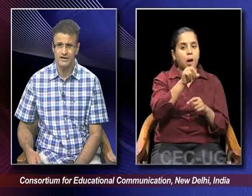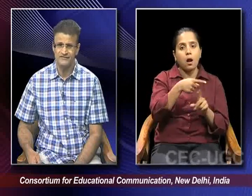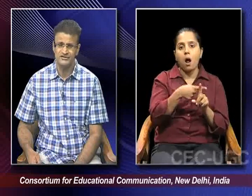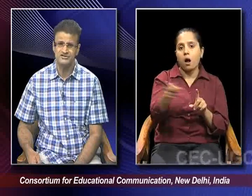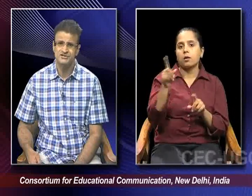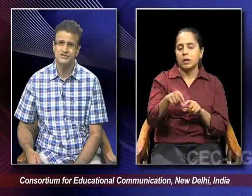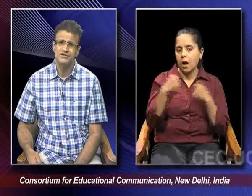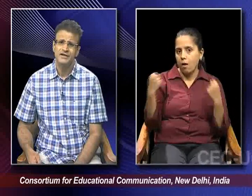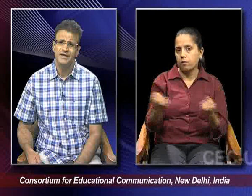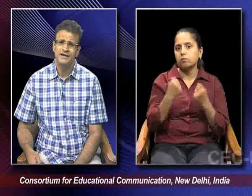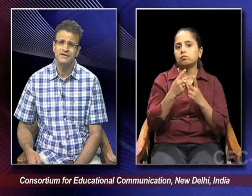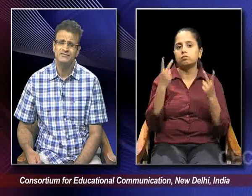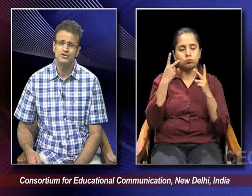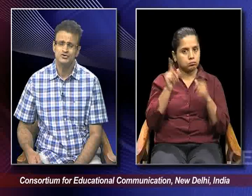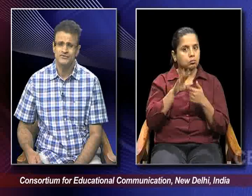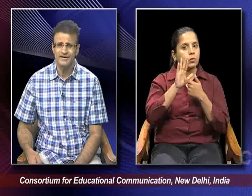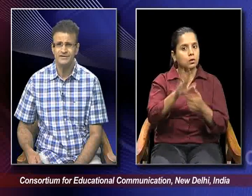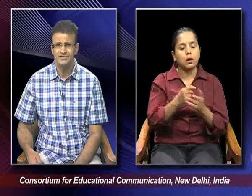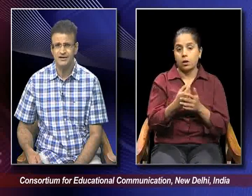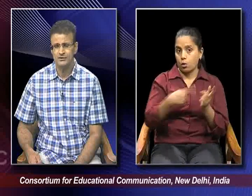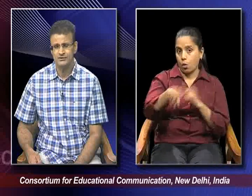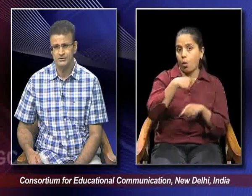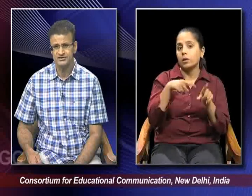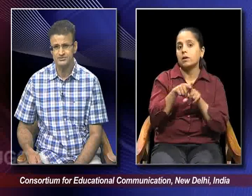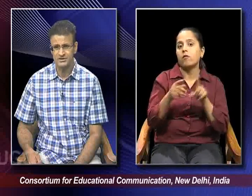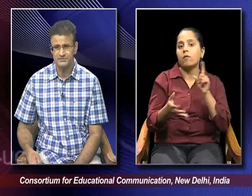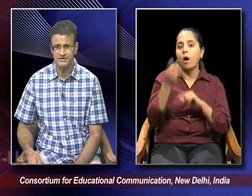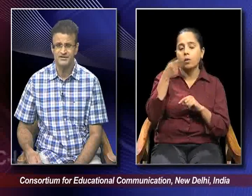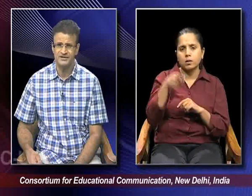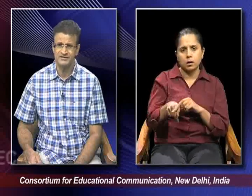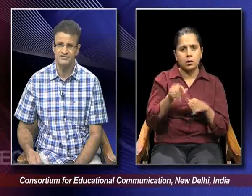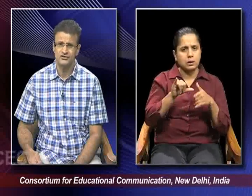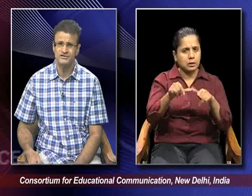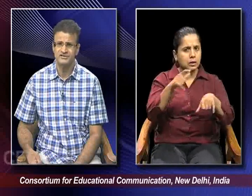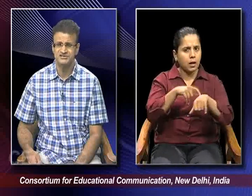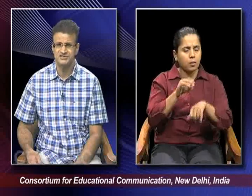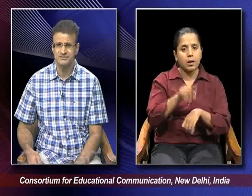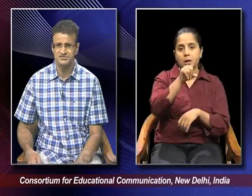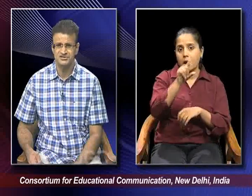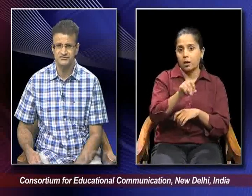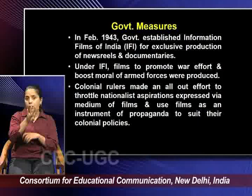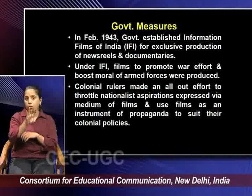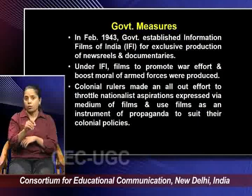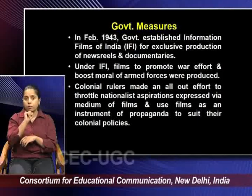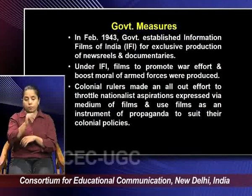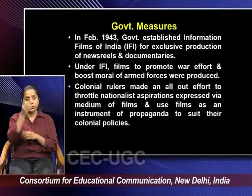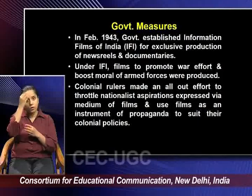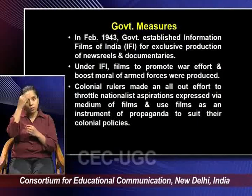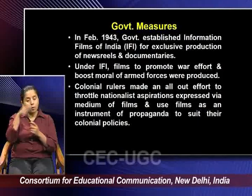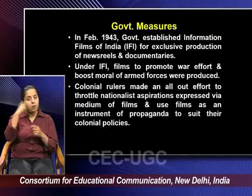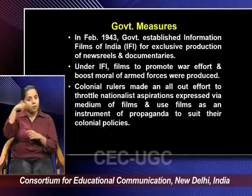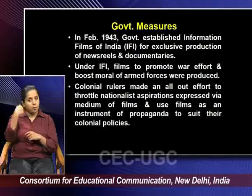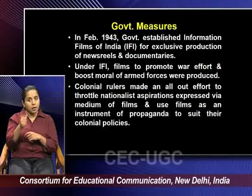war efforts. And we also find that how during this particular period in 1940s they established the Information Films of